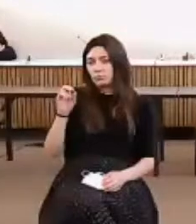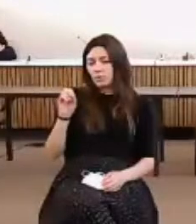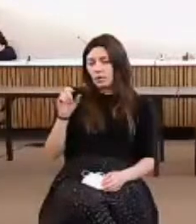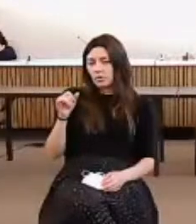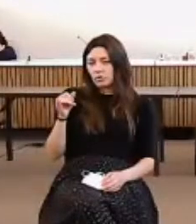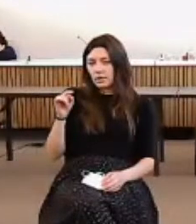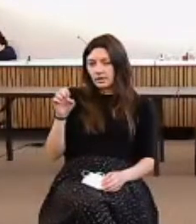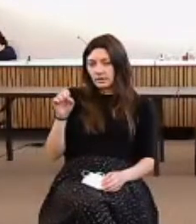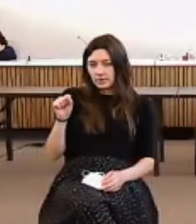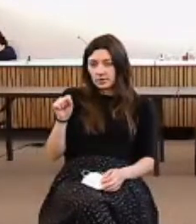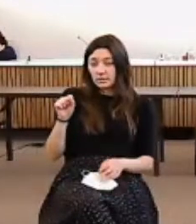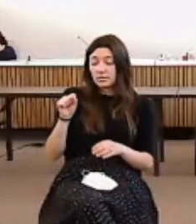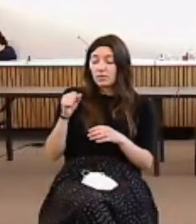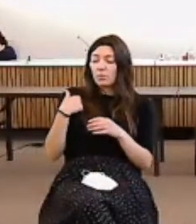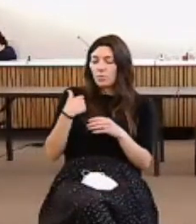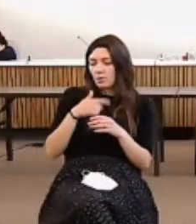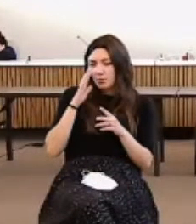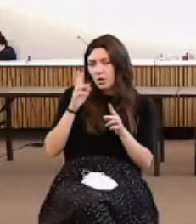know,